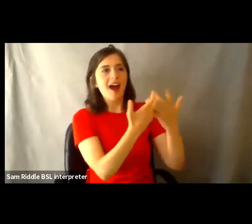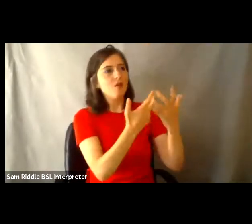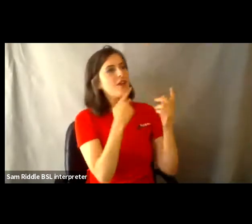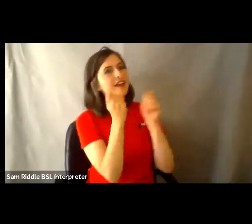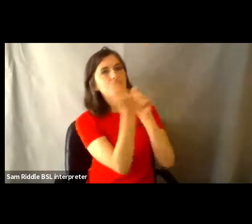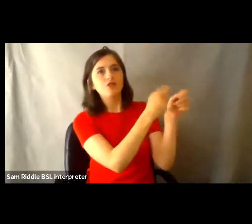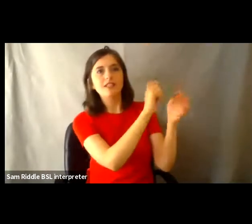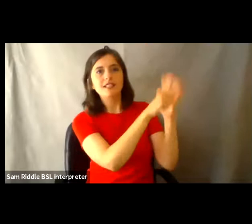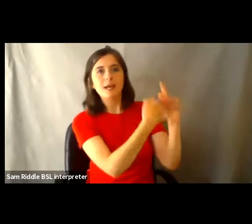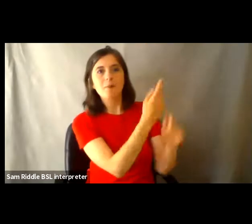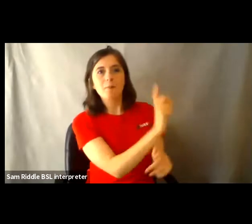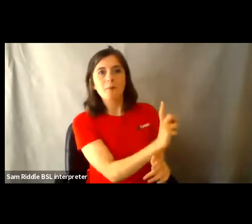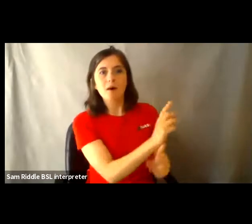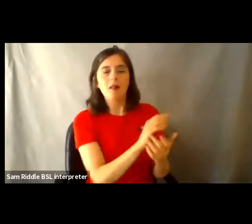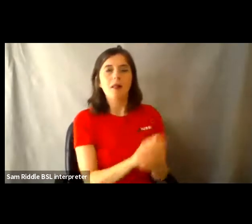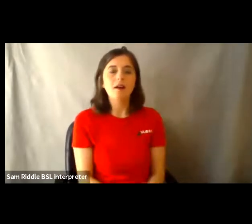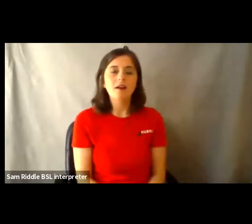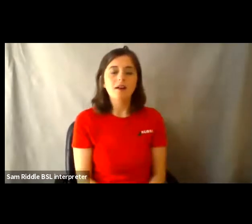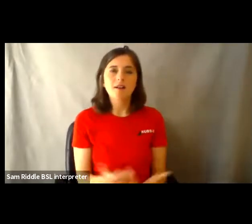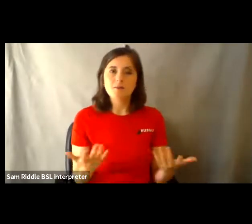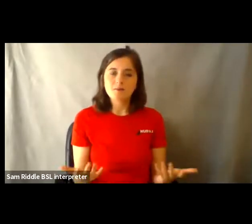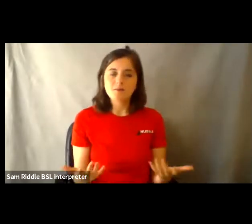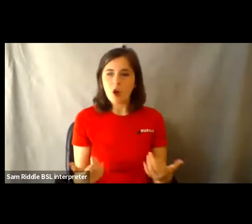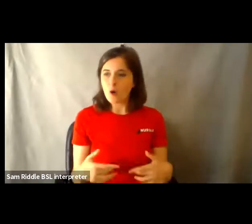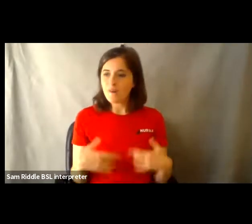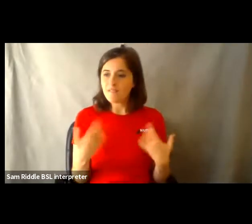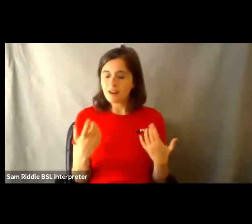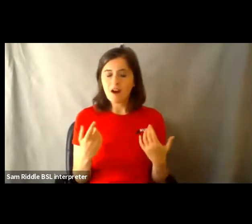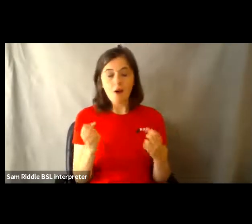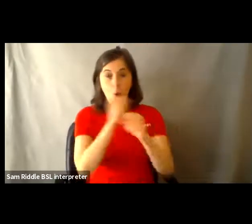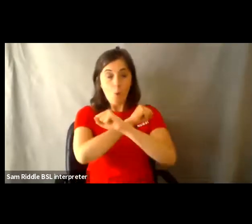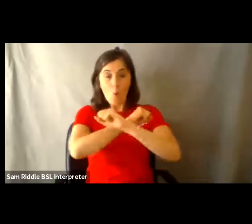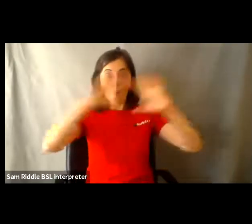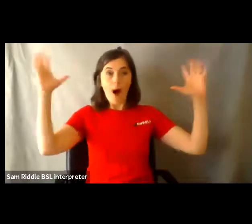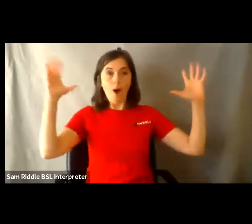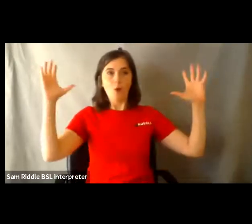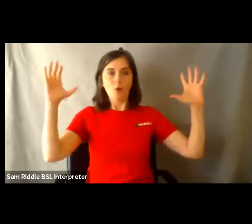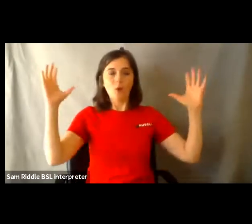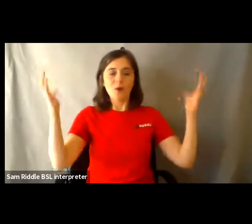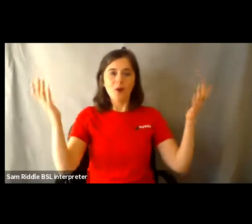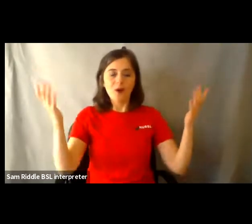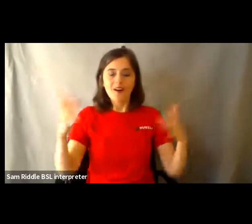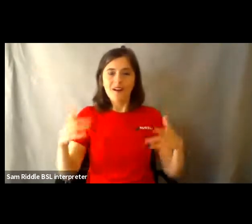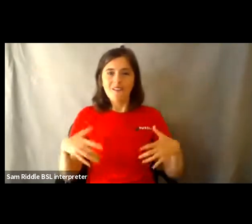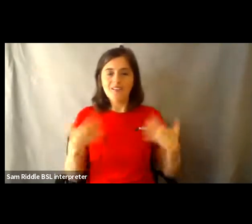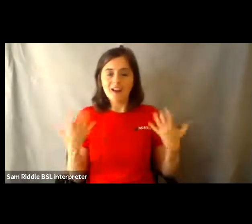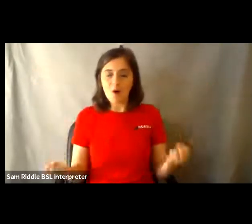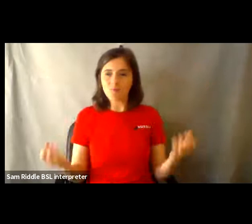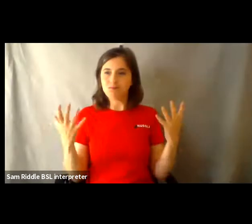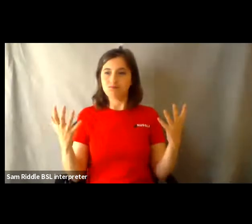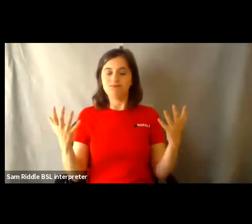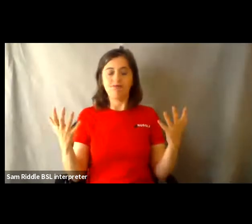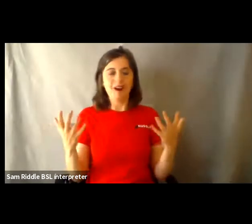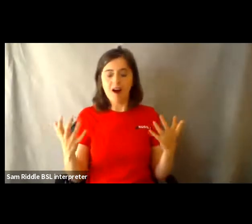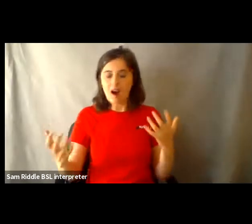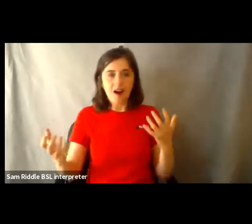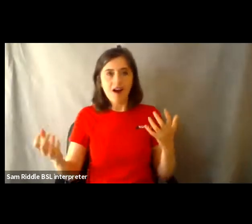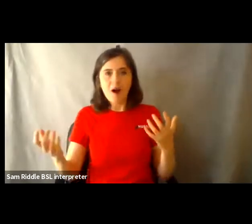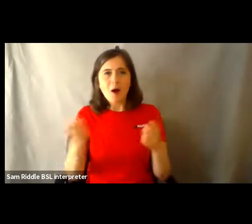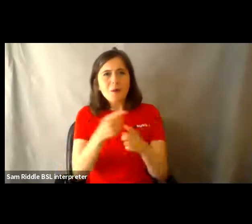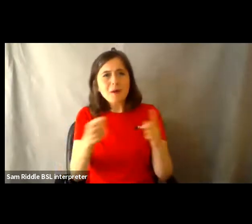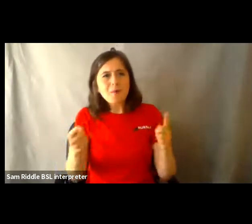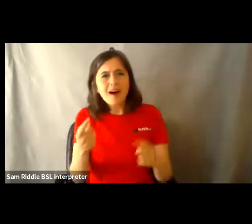disabled people. So yeah, I think it's got a whole lot bigger, but I was just quite overwhelmed actually by just how much thought people